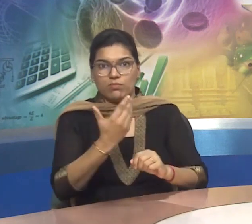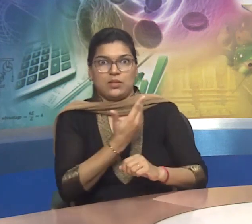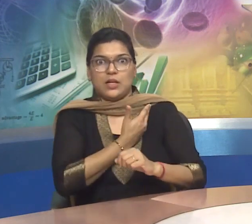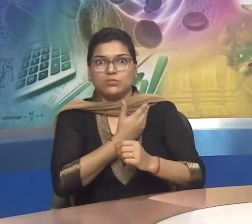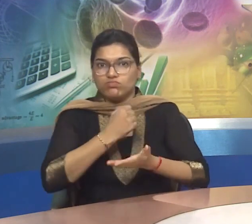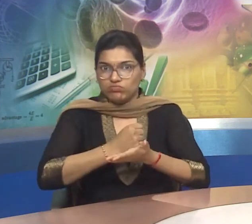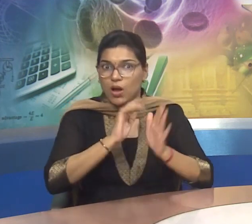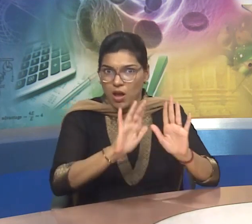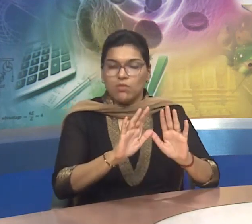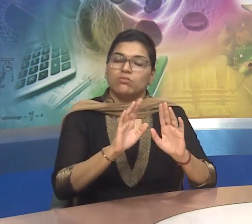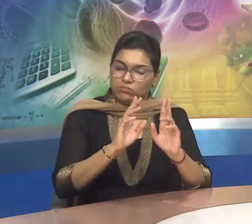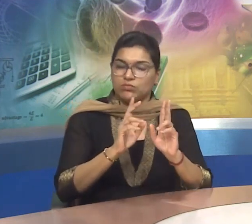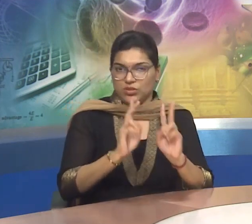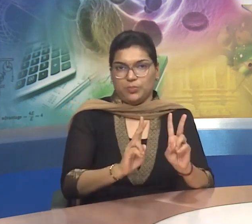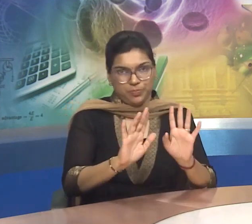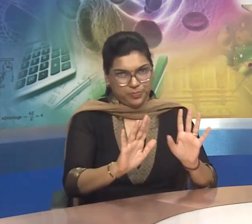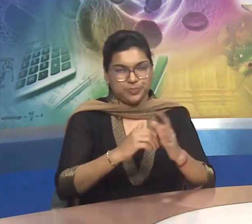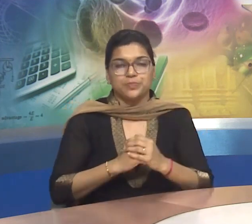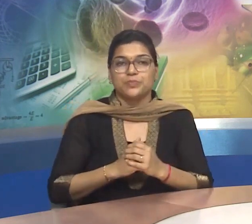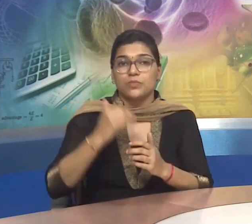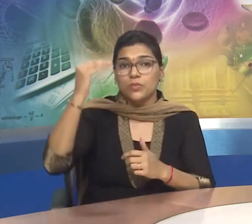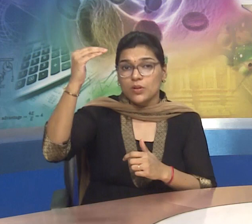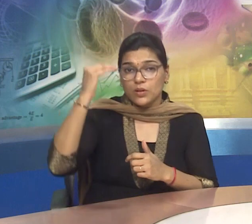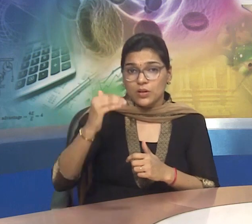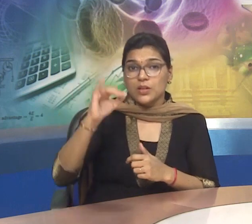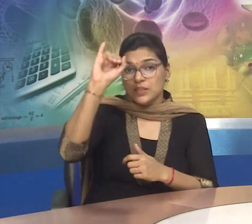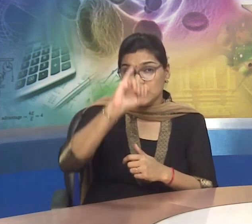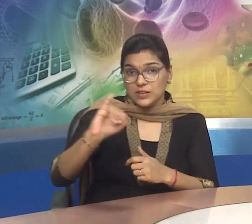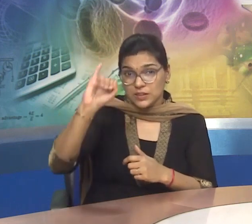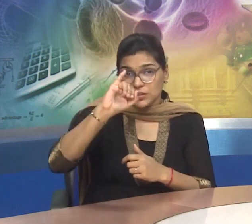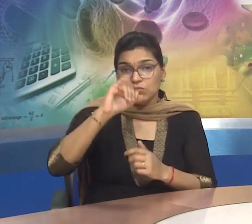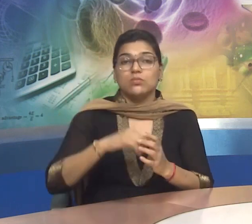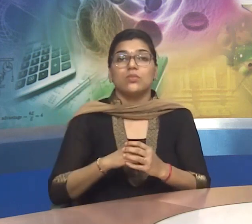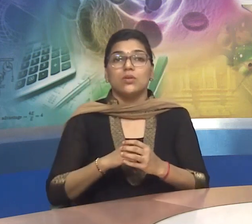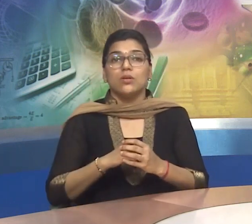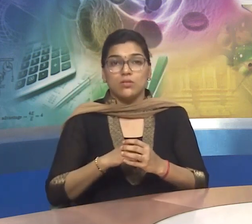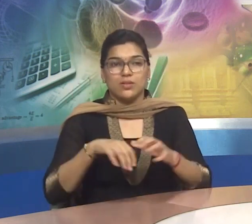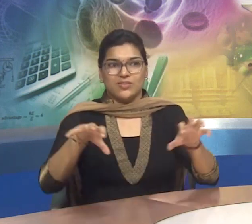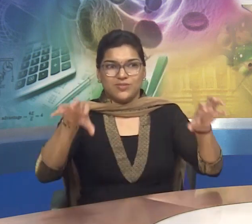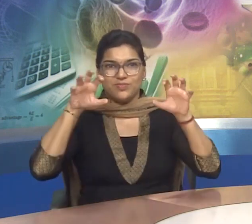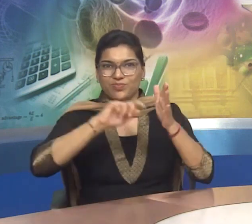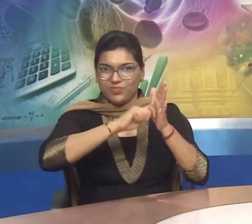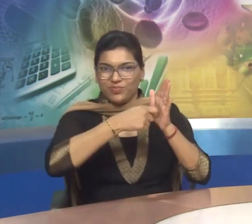to have cultural and educational rights. And the sixth fundamental right